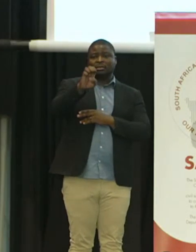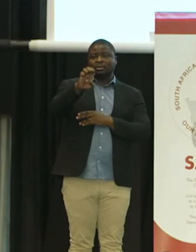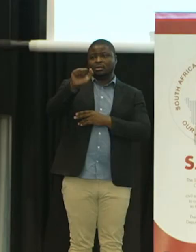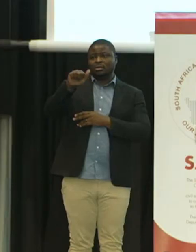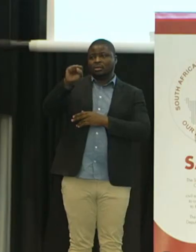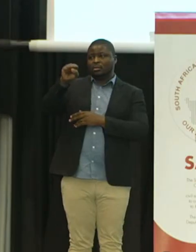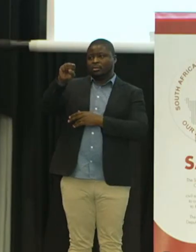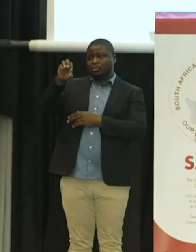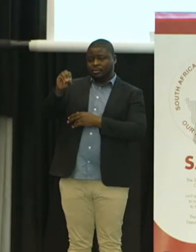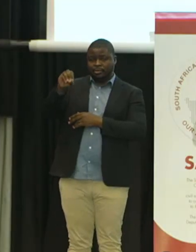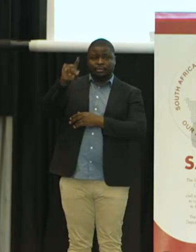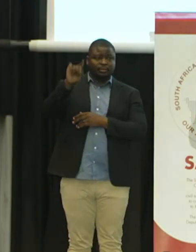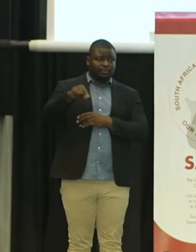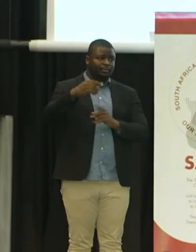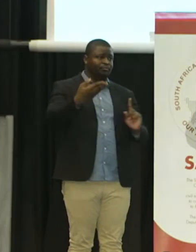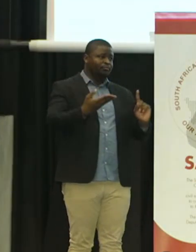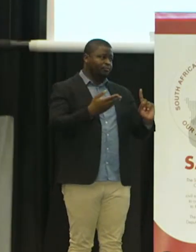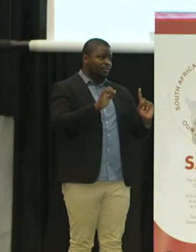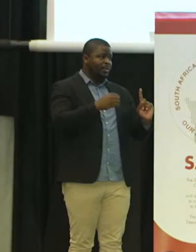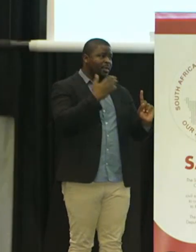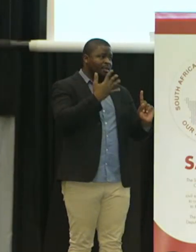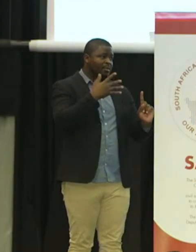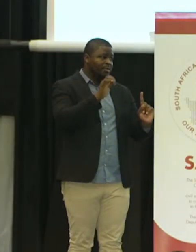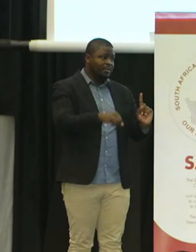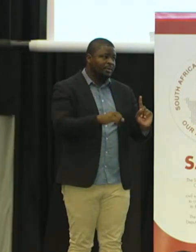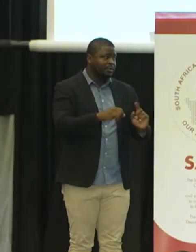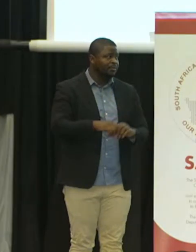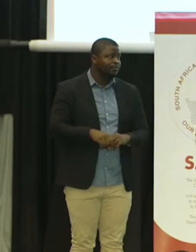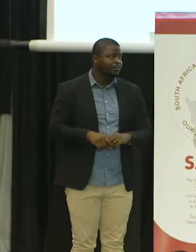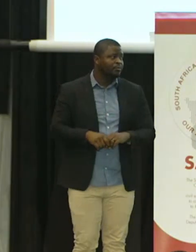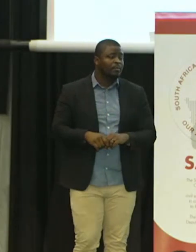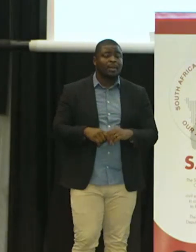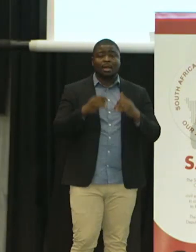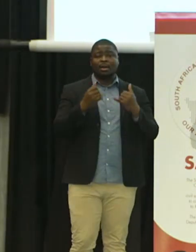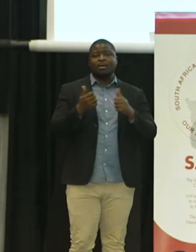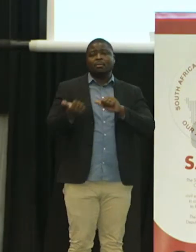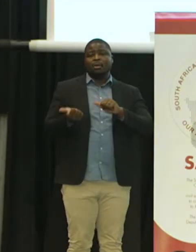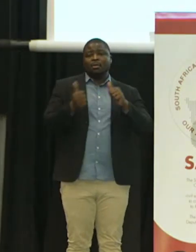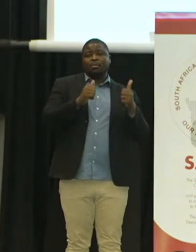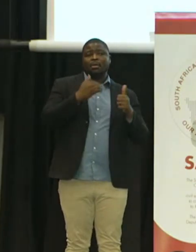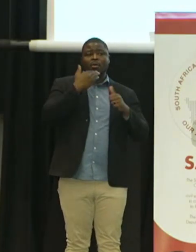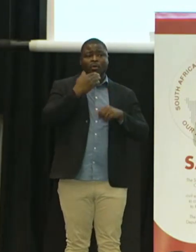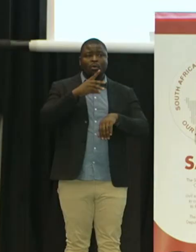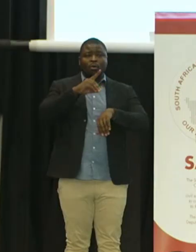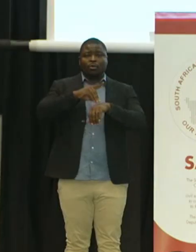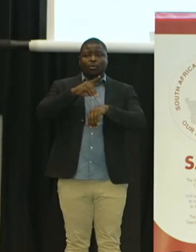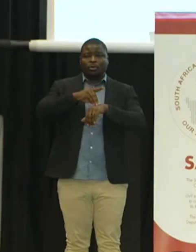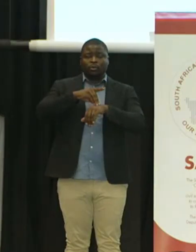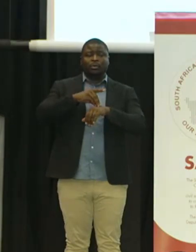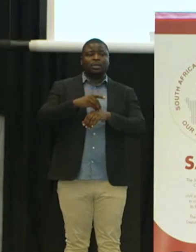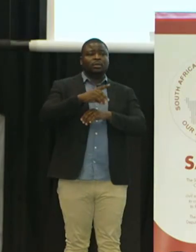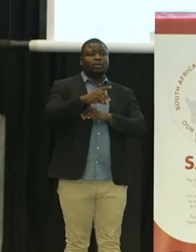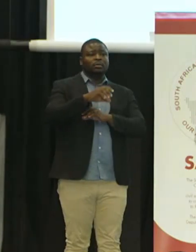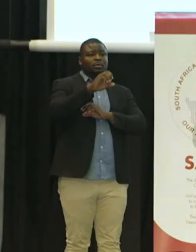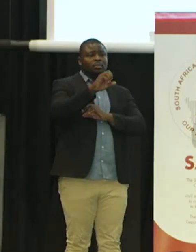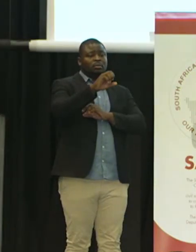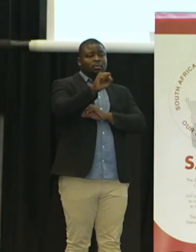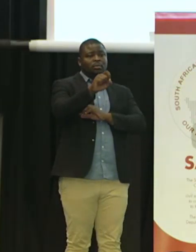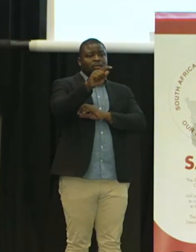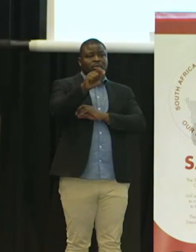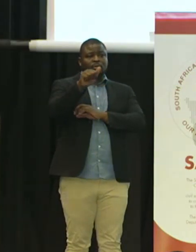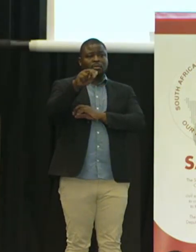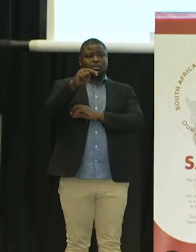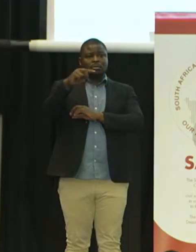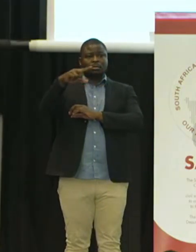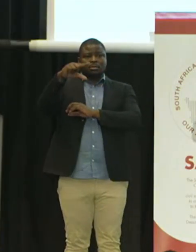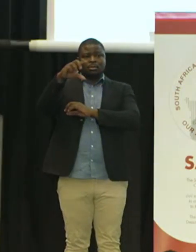Without wasting much time, may I please welcome Dr. Joe Steingo, just to give us a